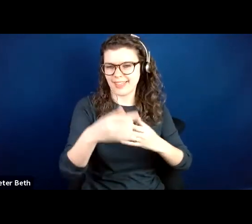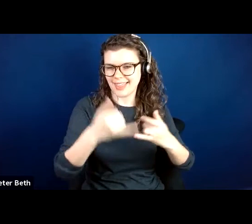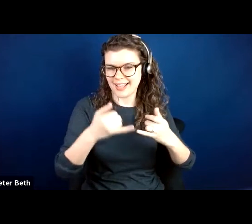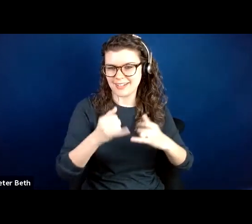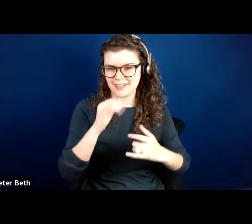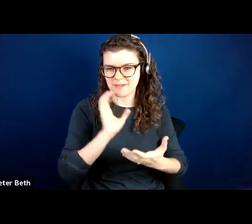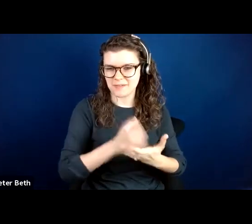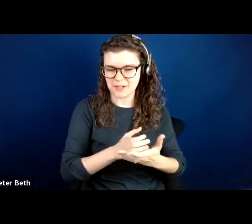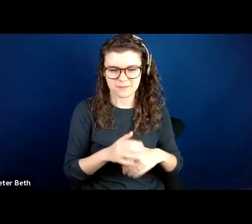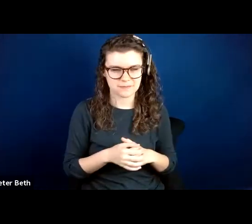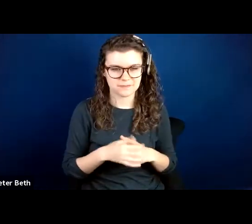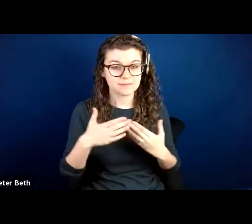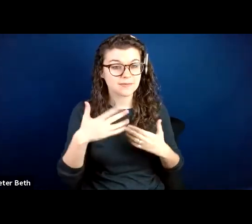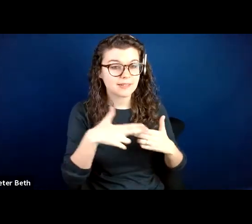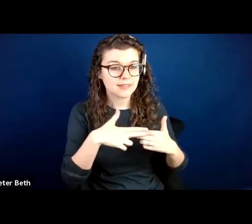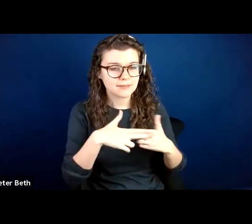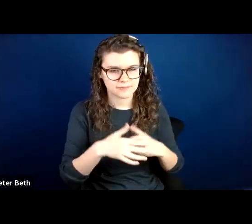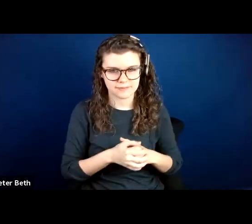5.